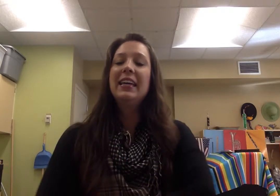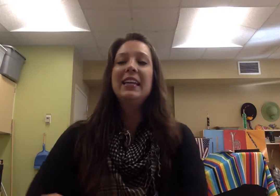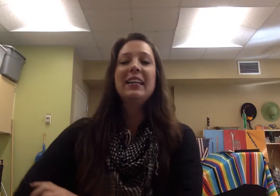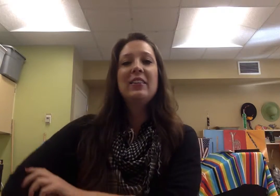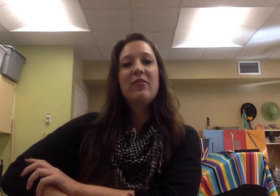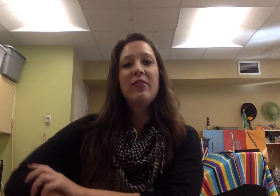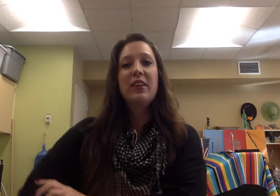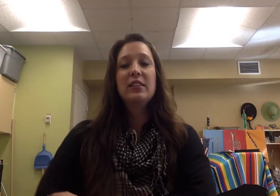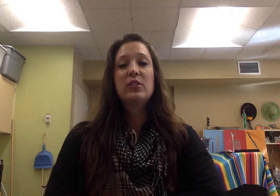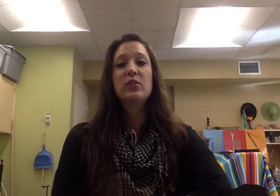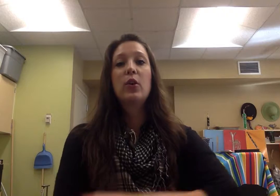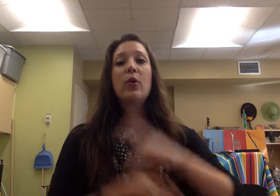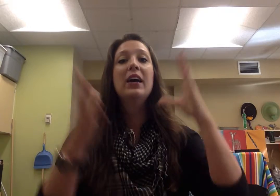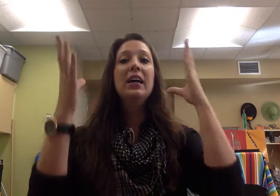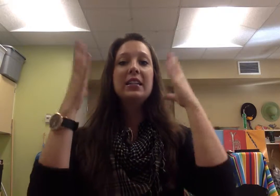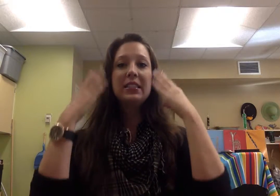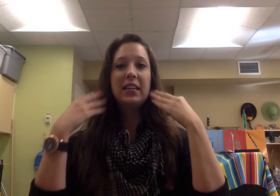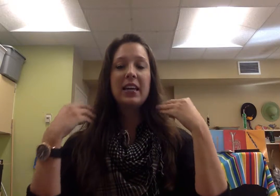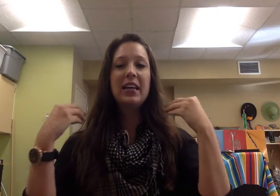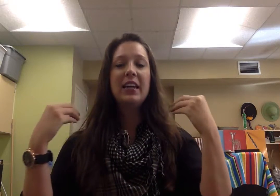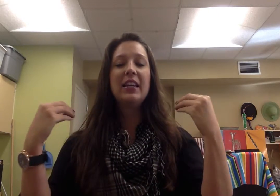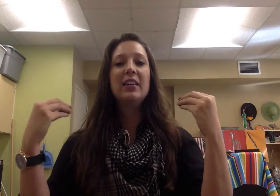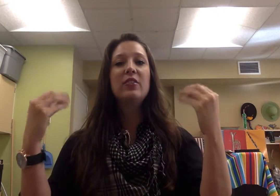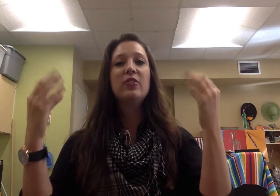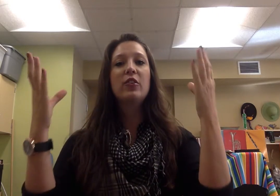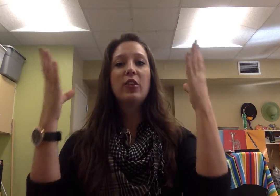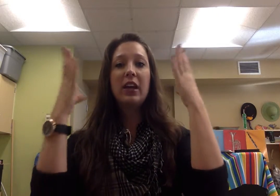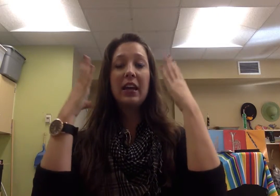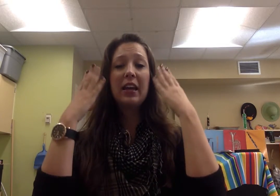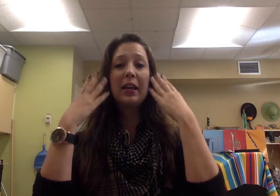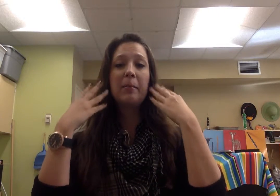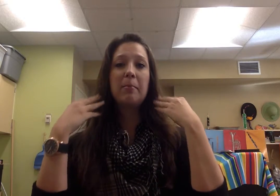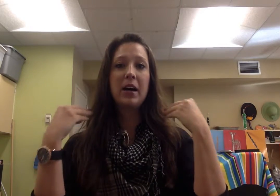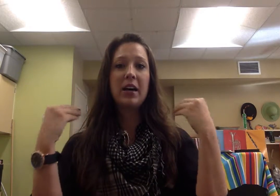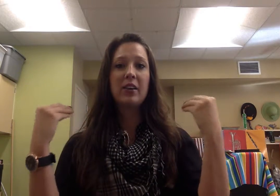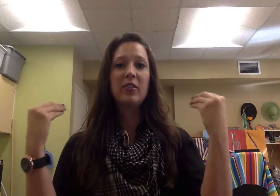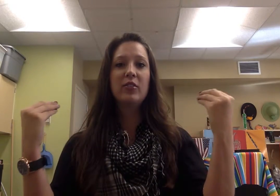infant, so tender and mild.